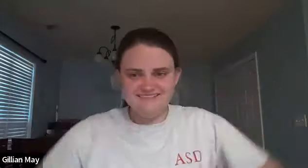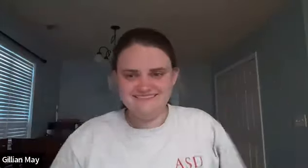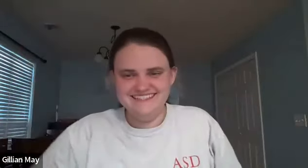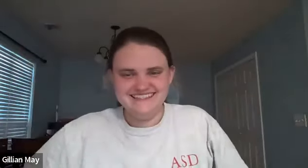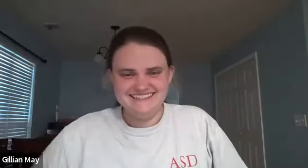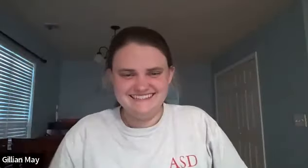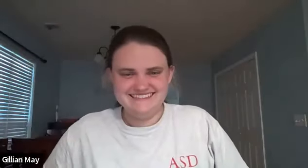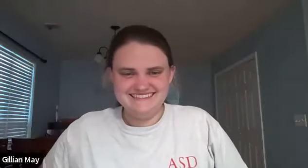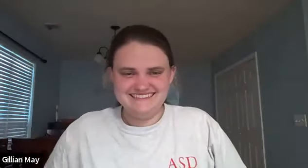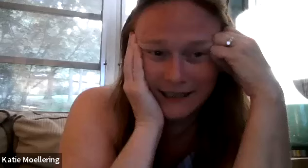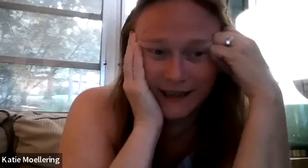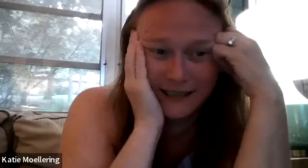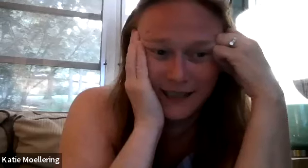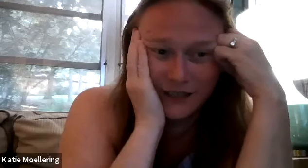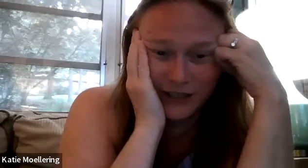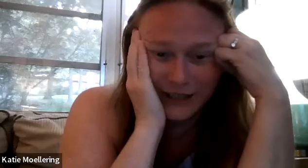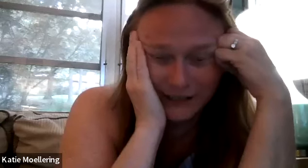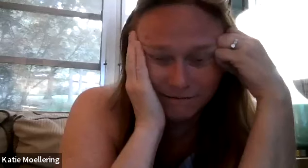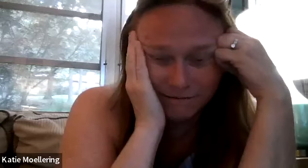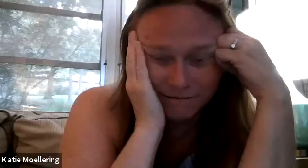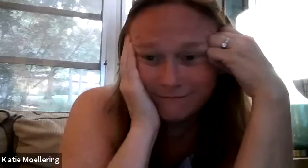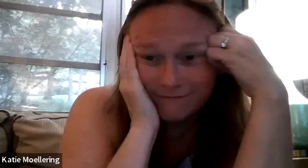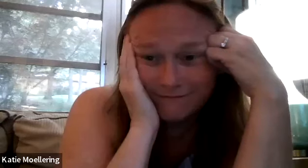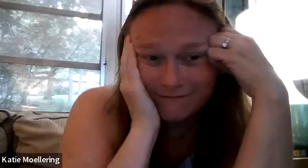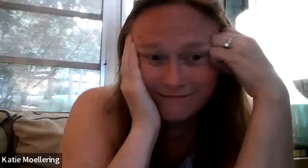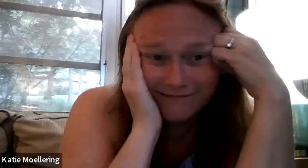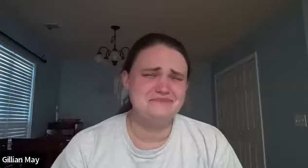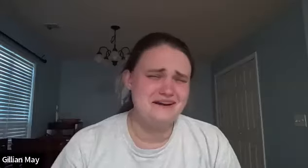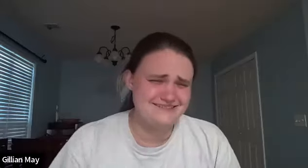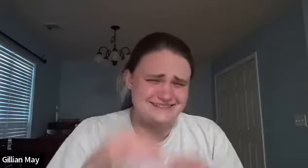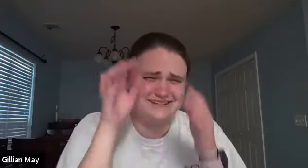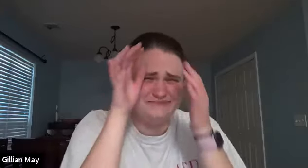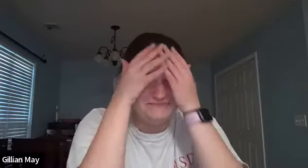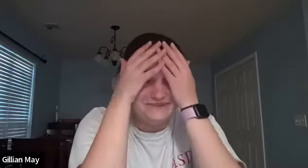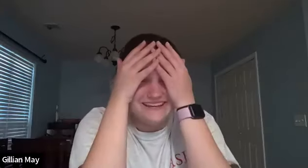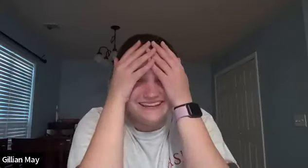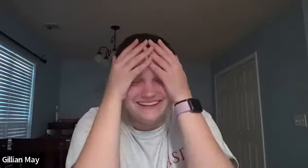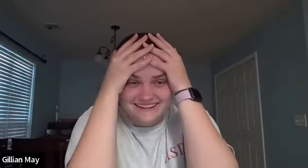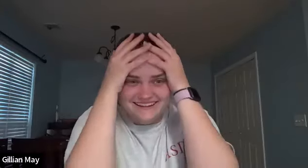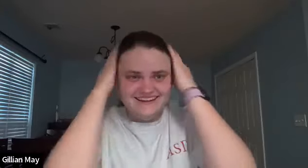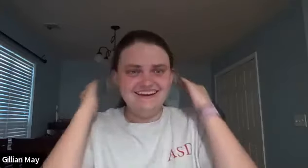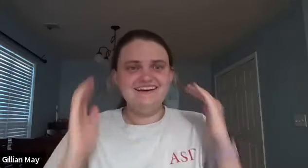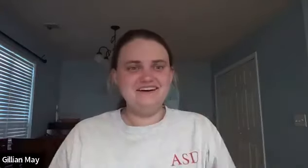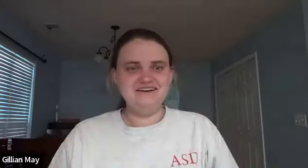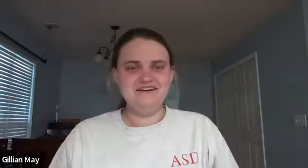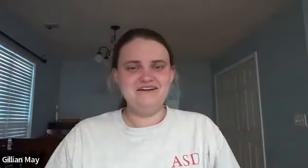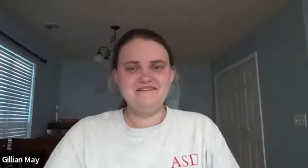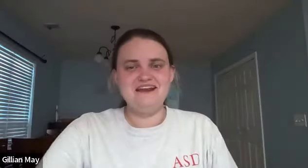hope you get a relaxing night tonight, Jillian. I need it because tomorrow Thank is you so gonna be much. big. Oh, all